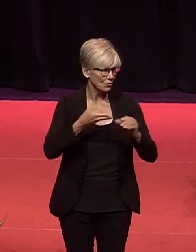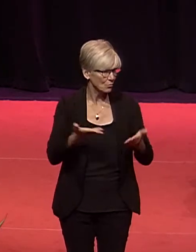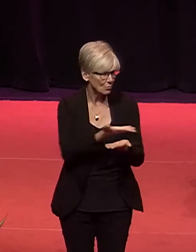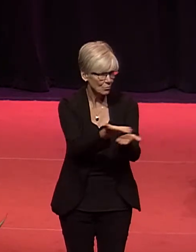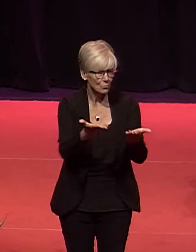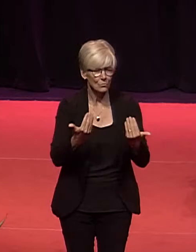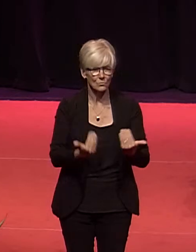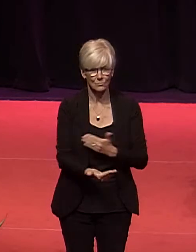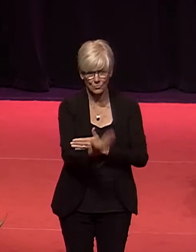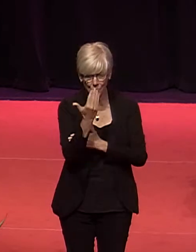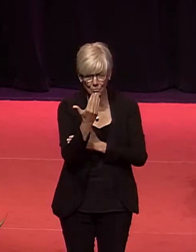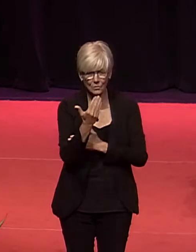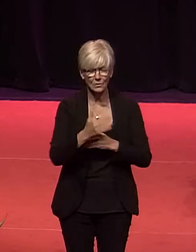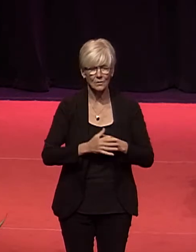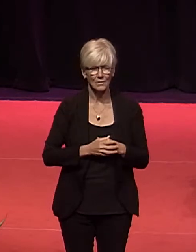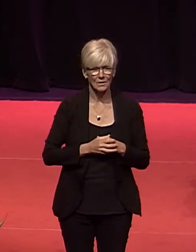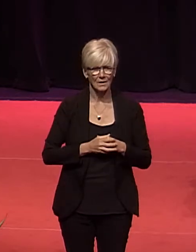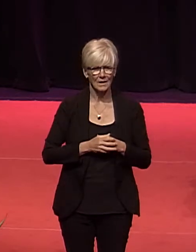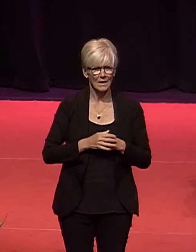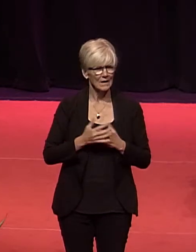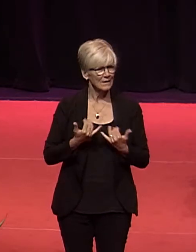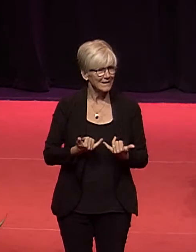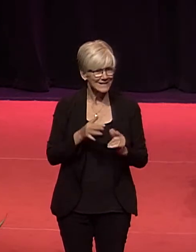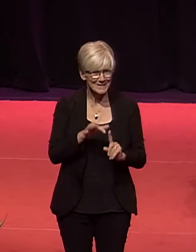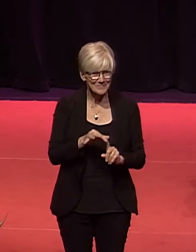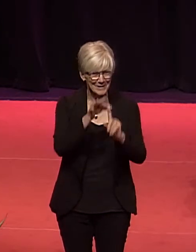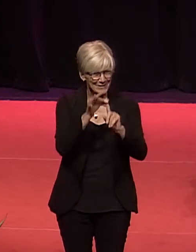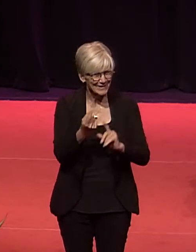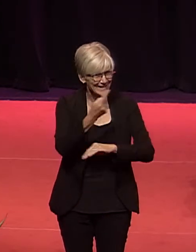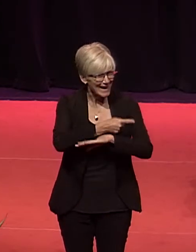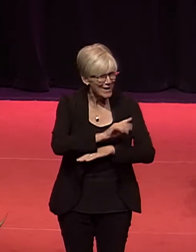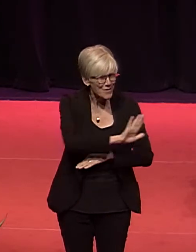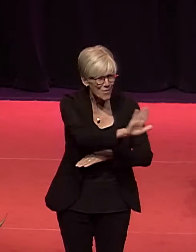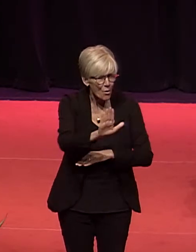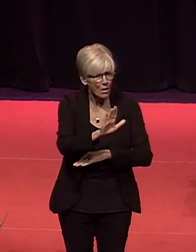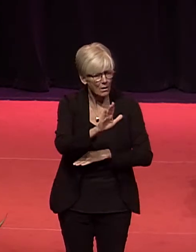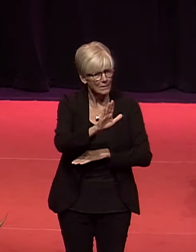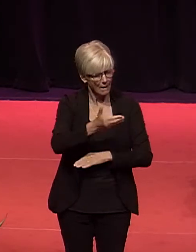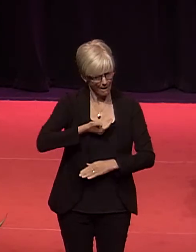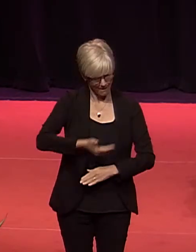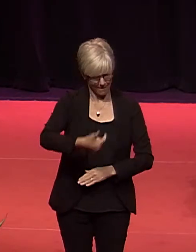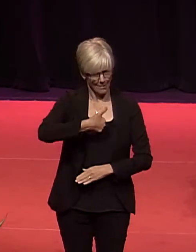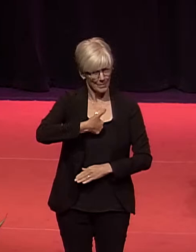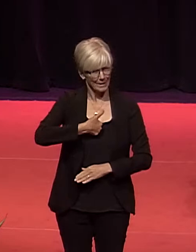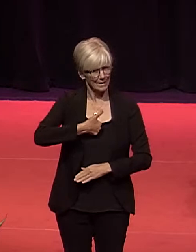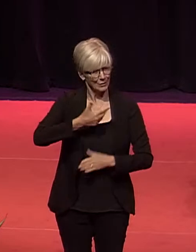able to take time during this very special day to offer you some remarks.